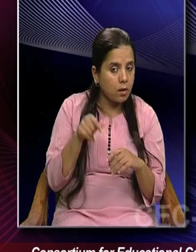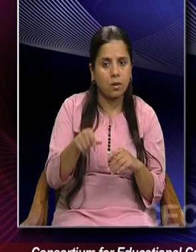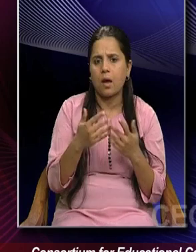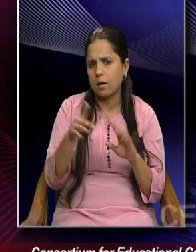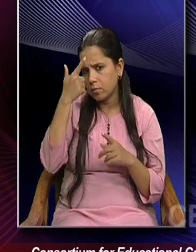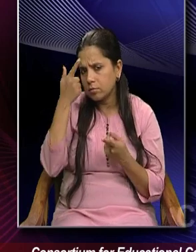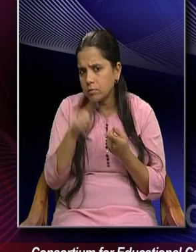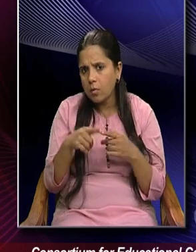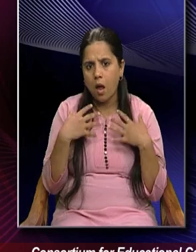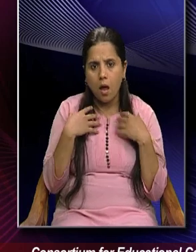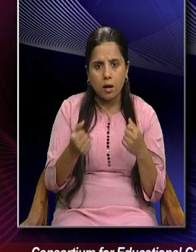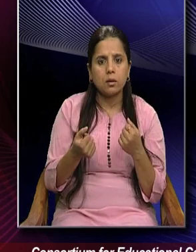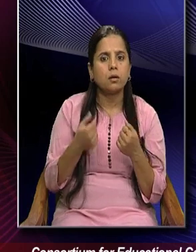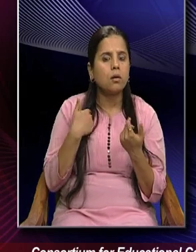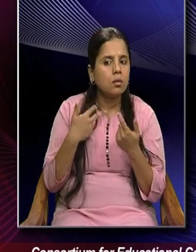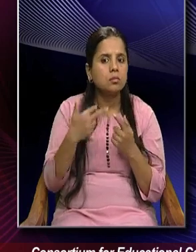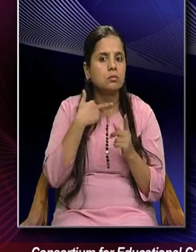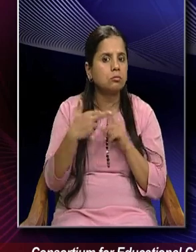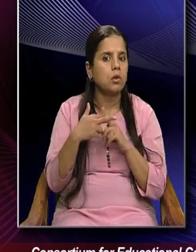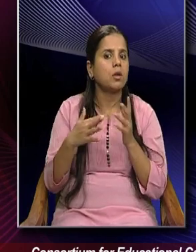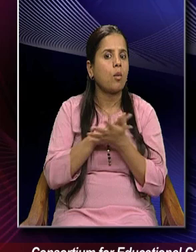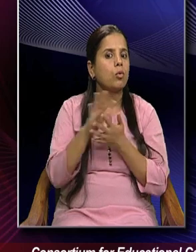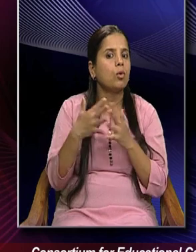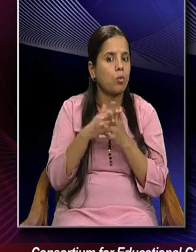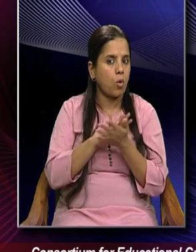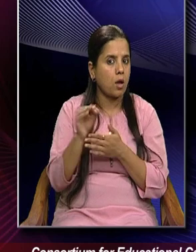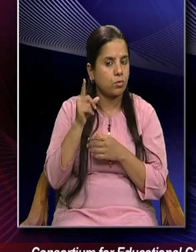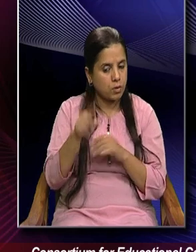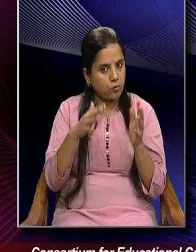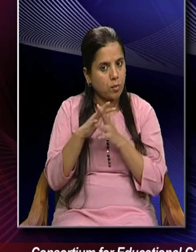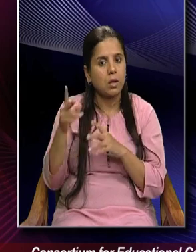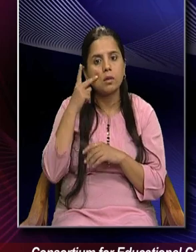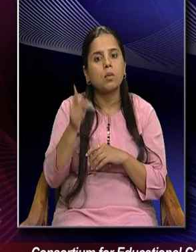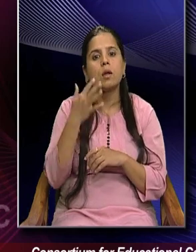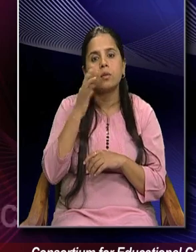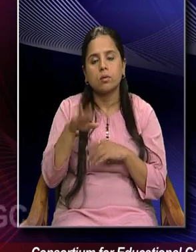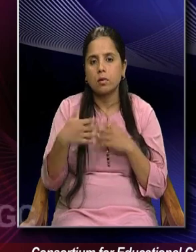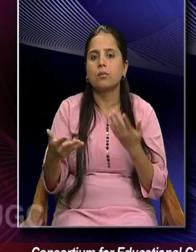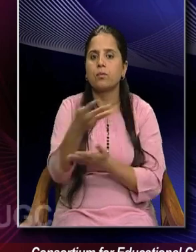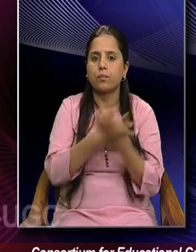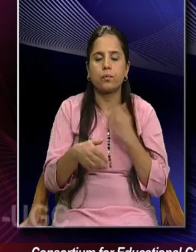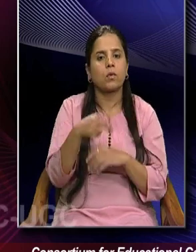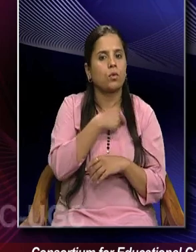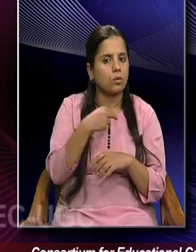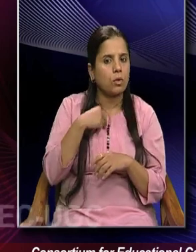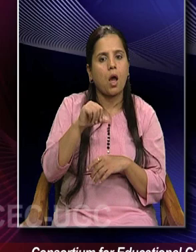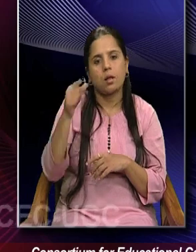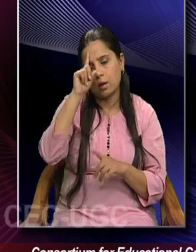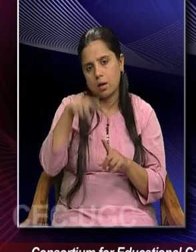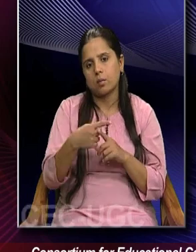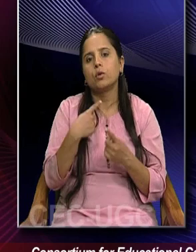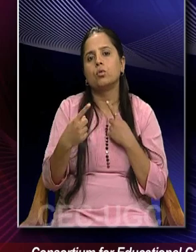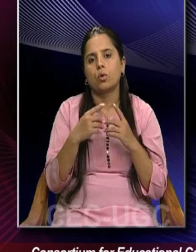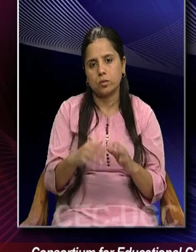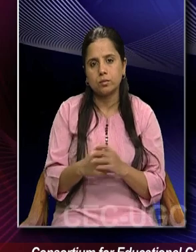of crisis, health crisis, so we must visit WHO website, and after that we have to discuss with doctors or other experts.